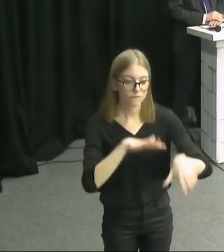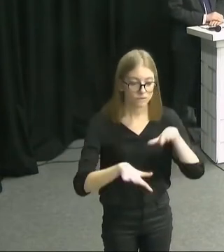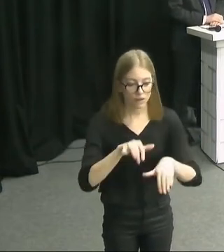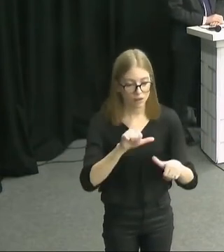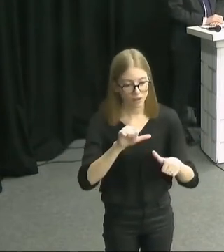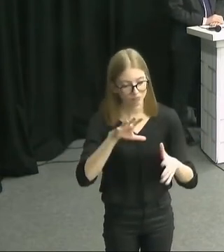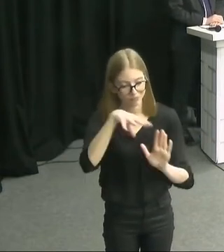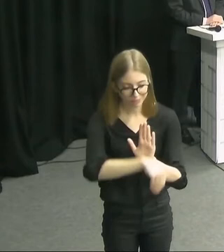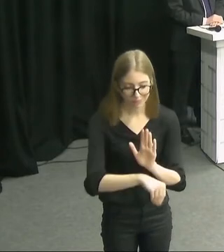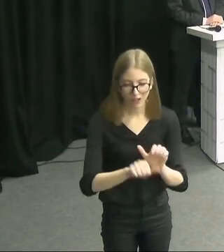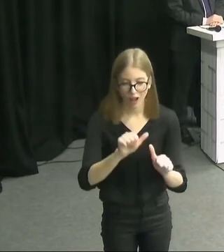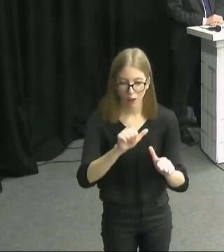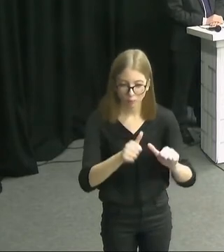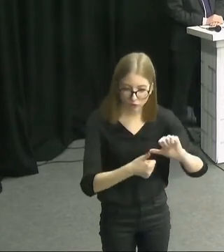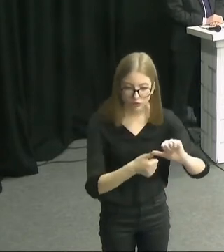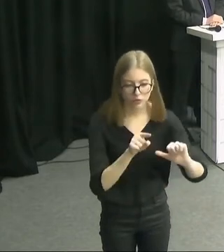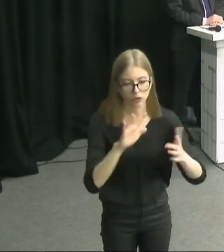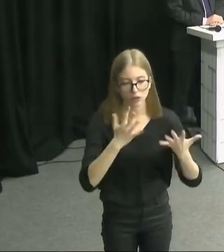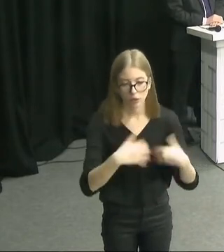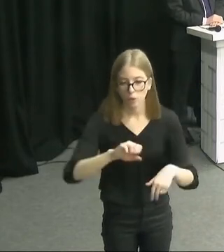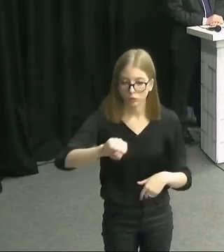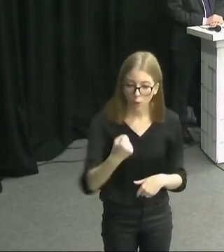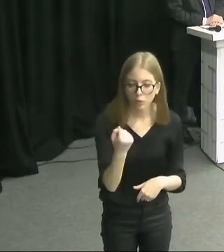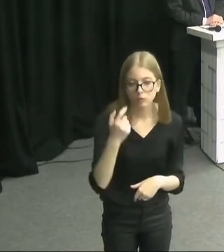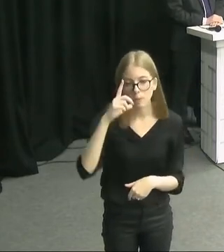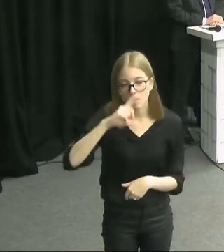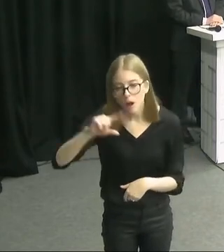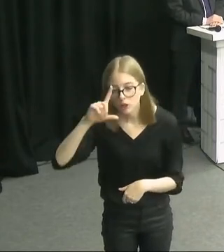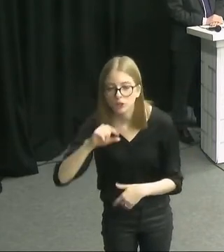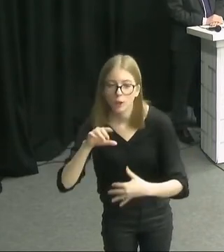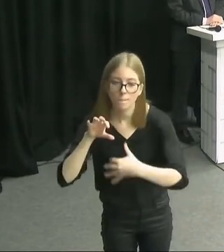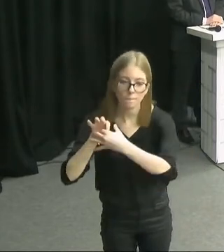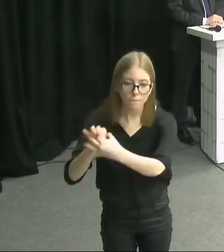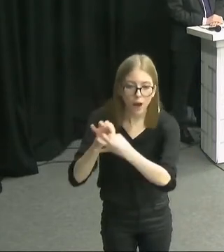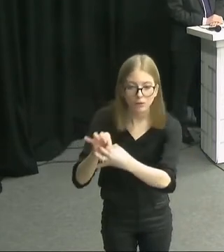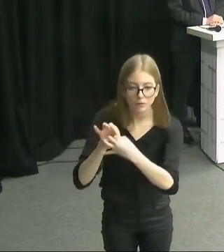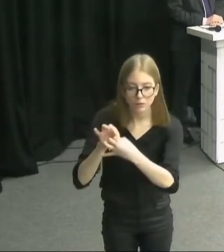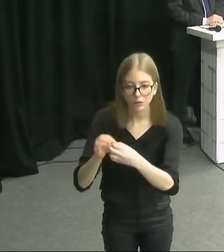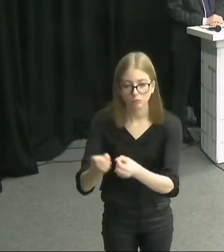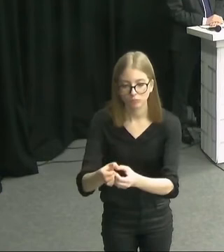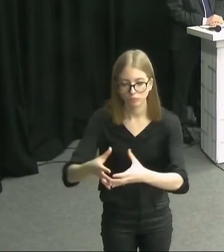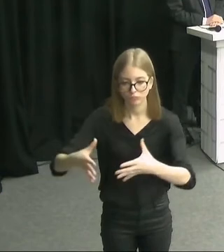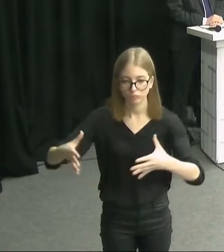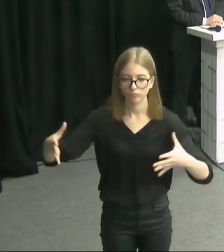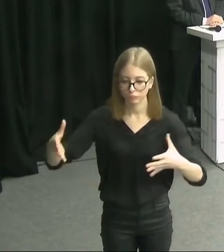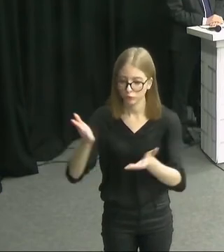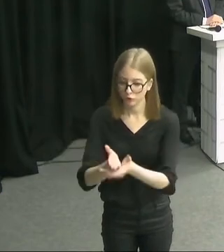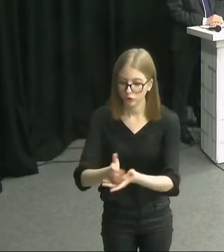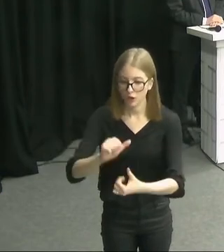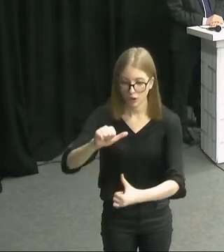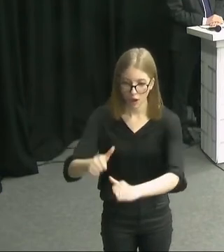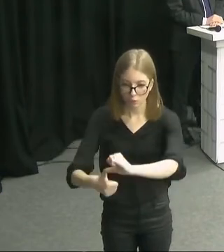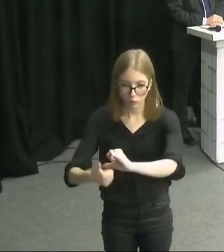important network of acquaintances and friends. And universities also win a lot. Now,